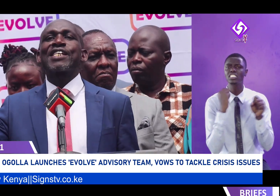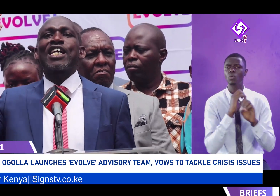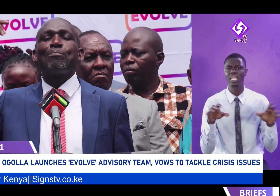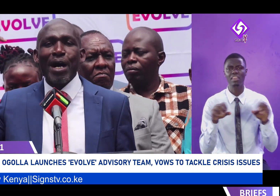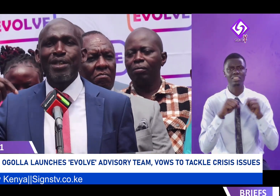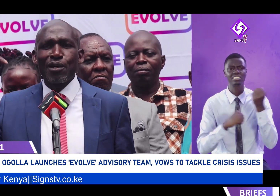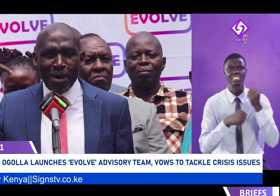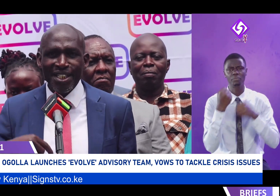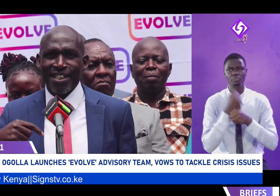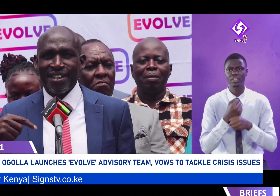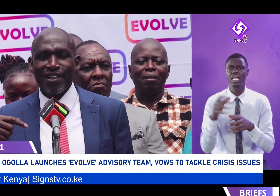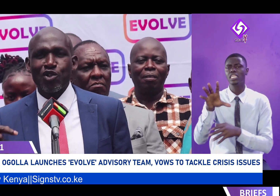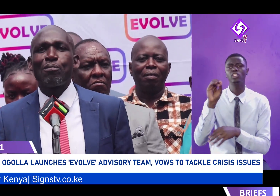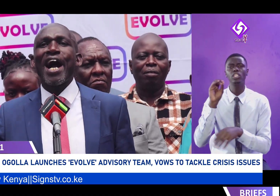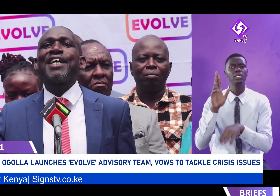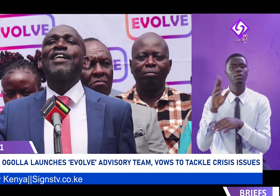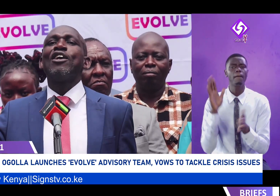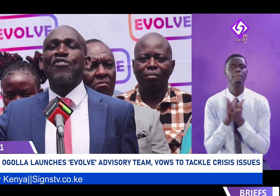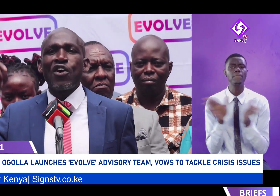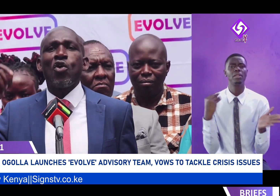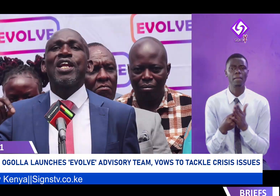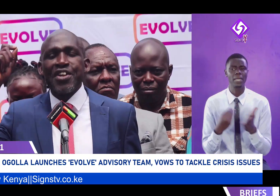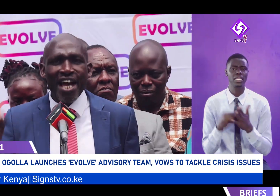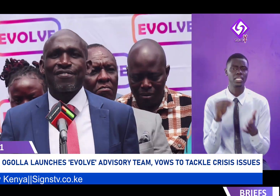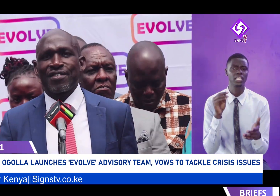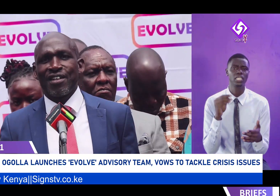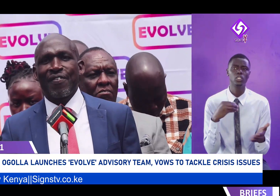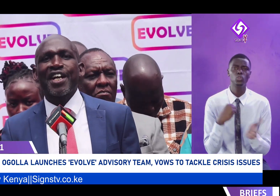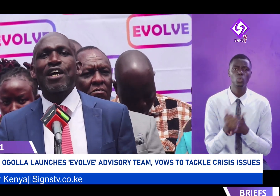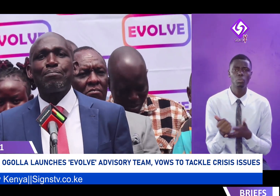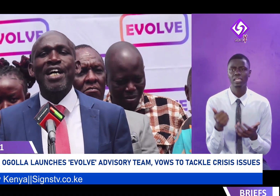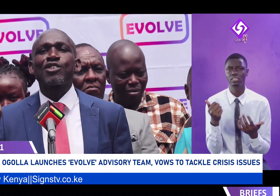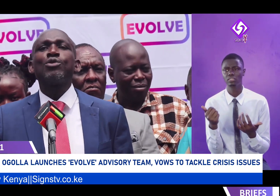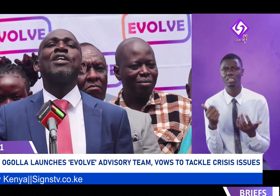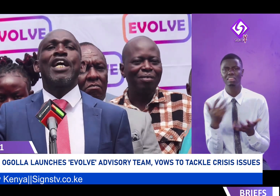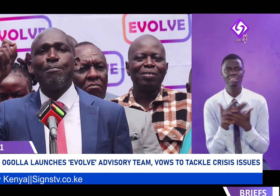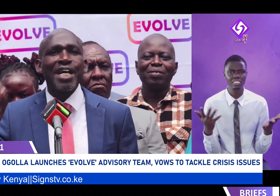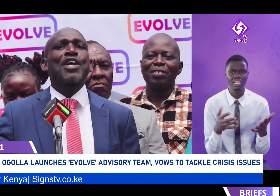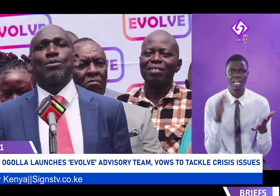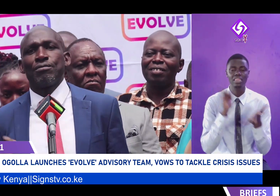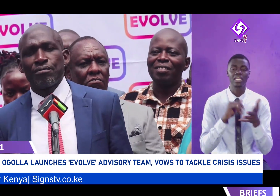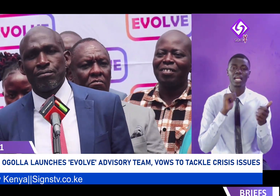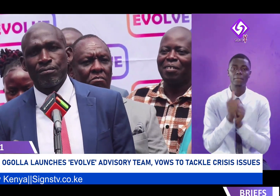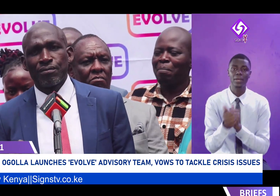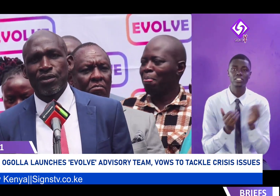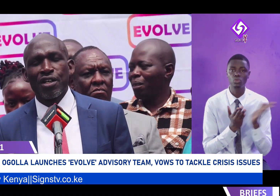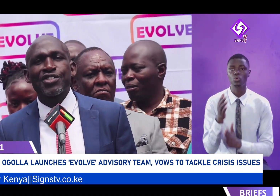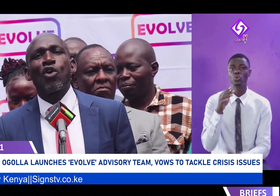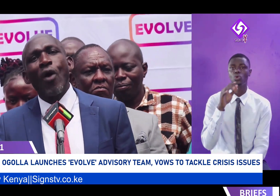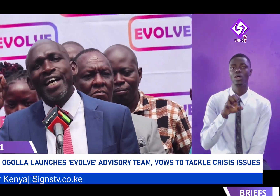take public money to buy four-wheel drive that can pass through a mtaro. So why